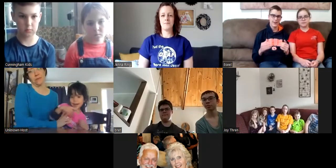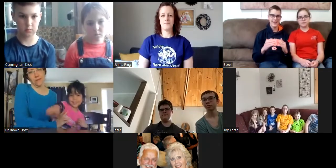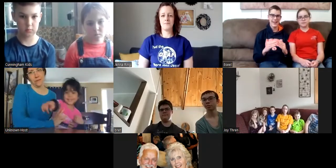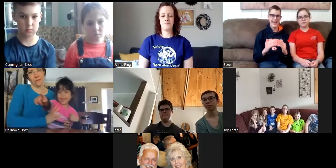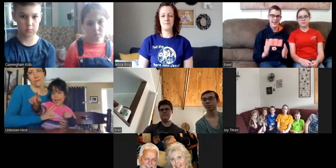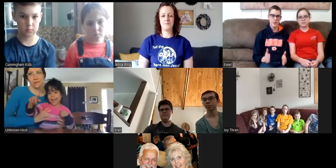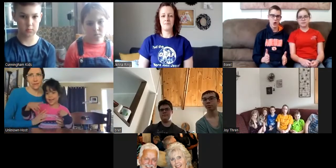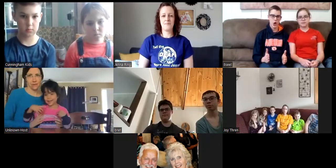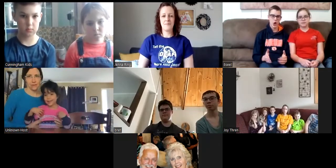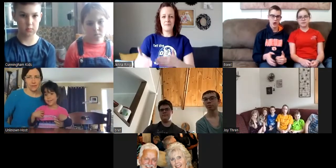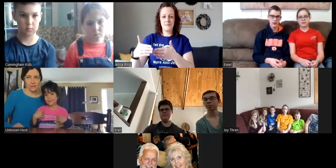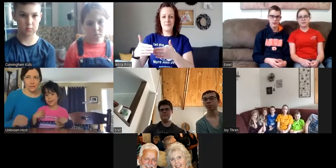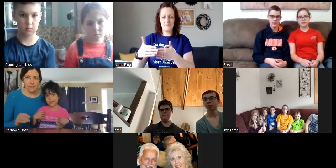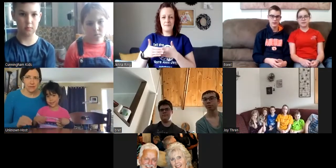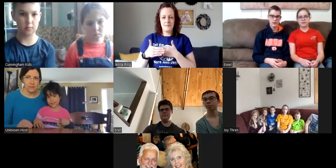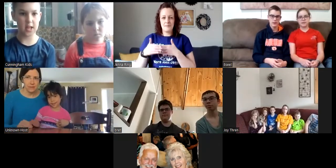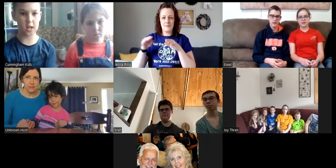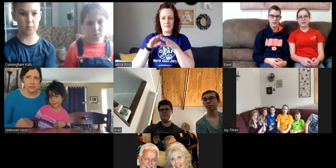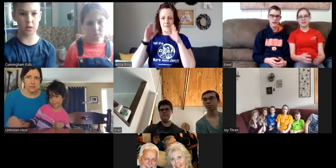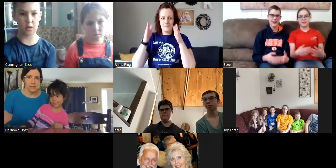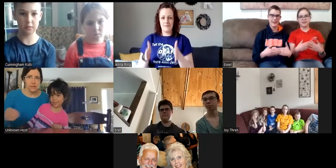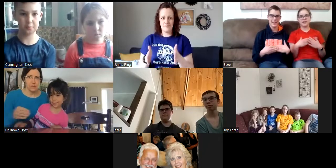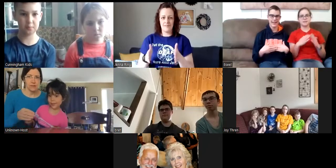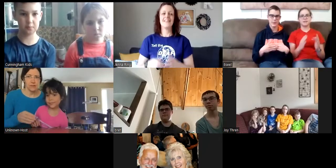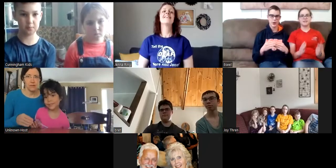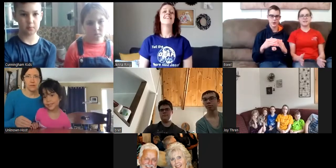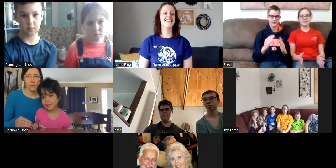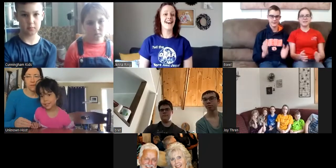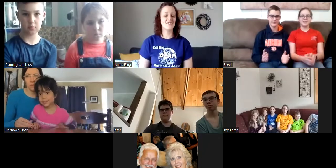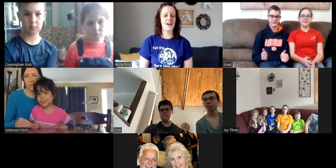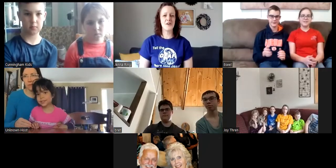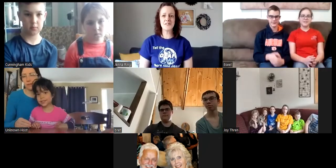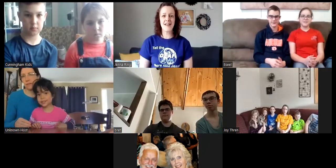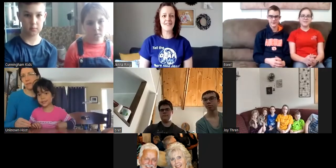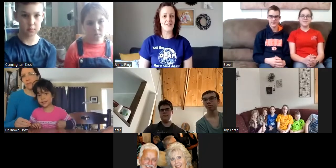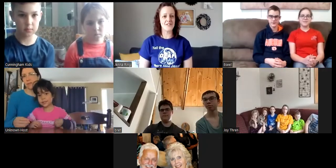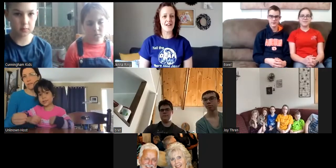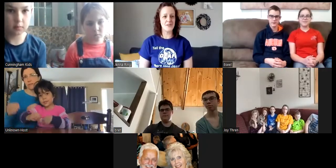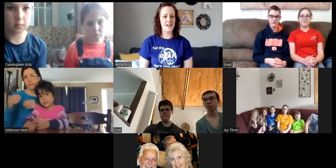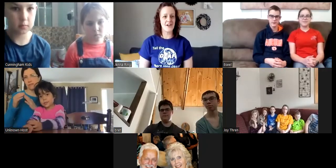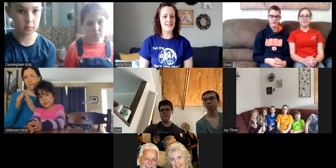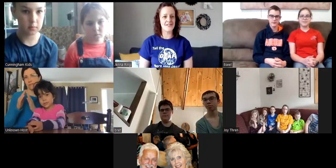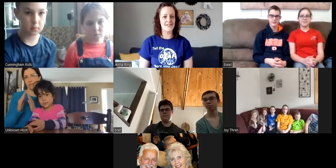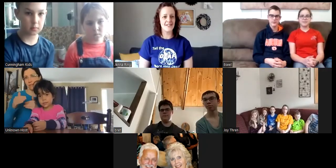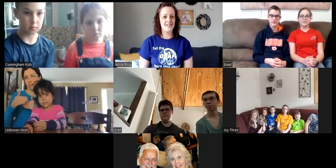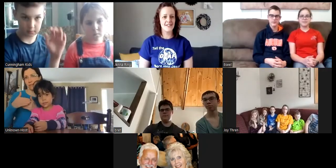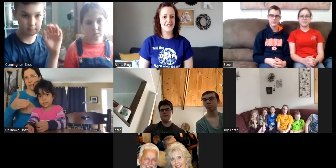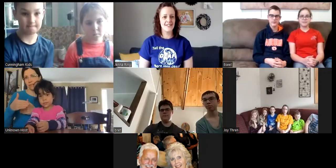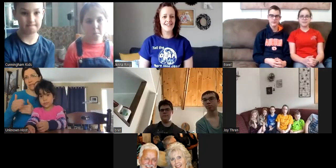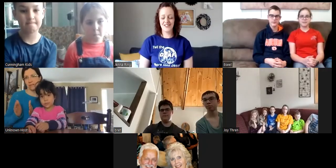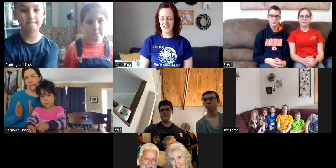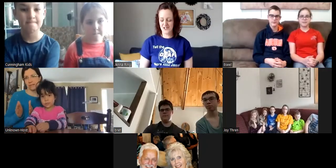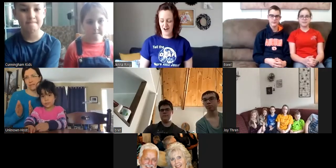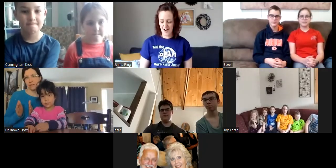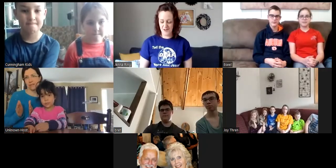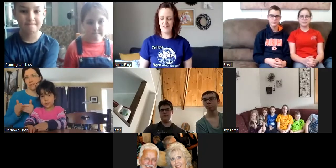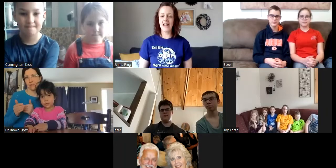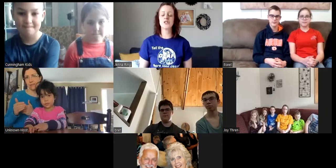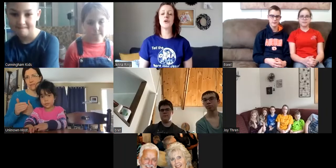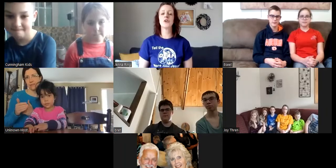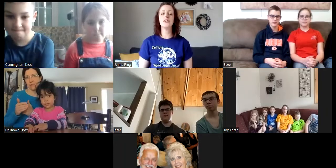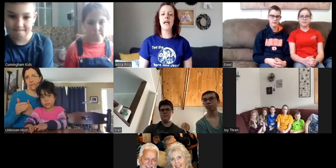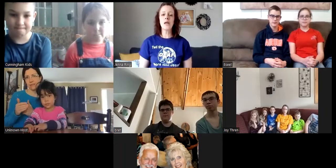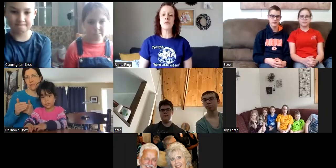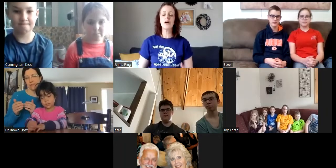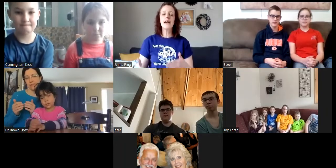to pause that? Neighbor. That's right. Who said that? Was that you, Darius? Good job. All